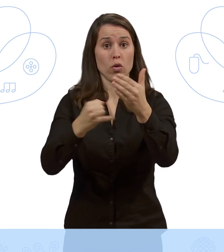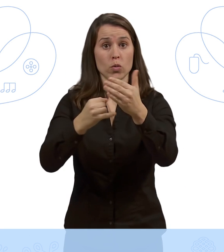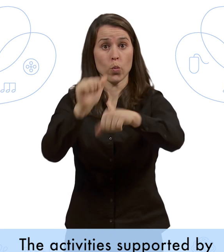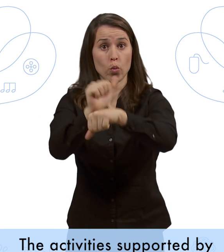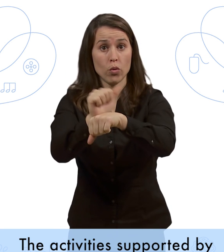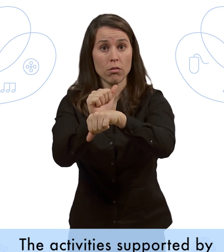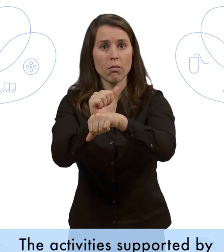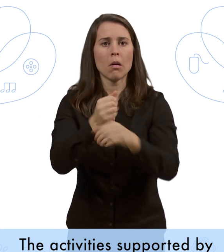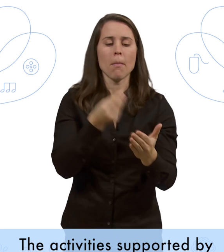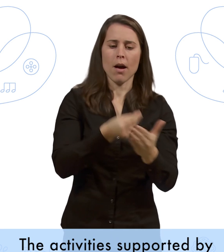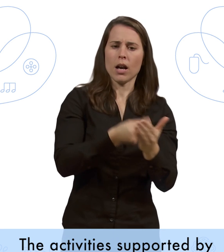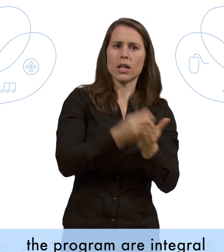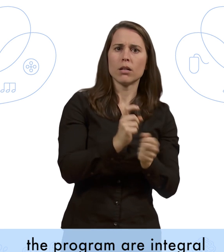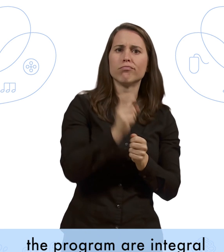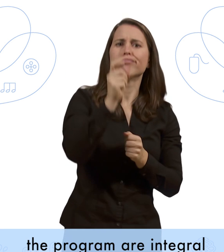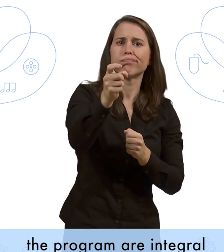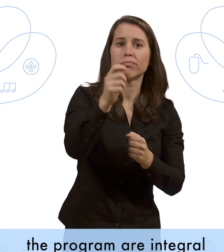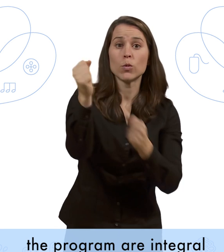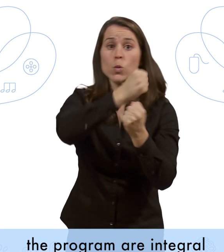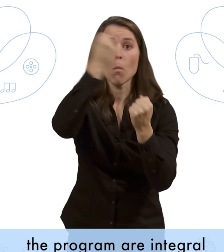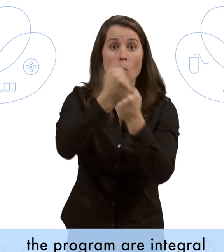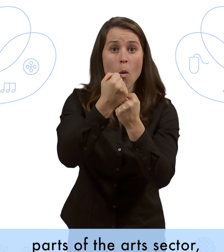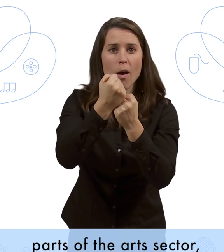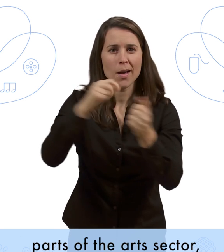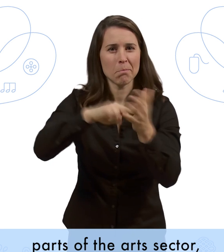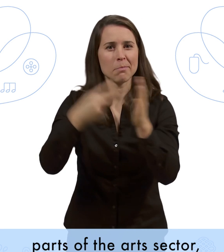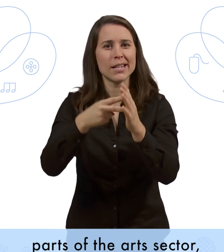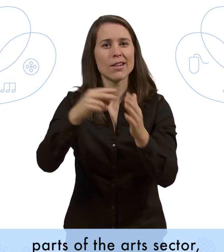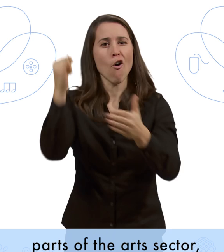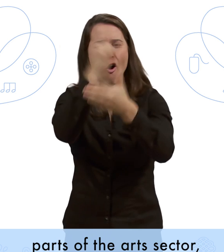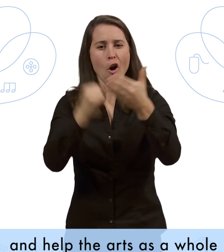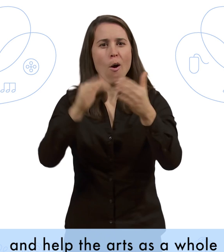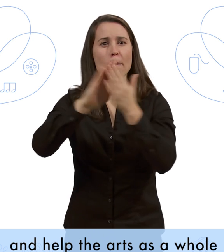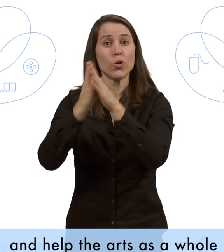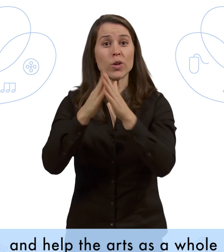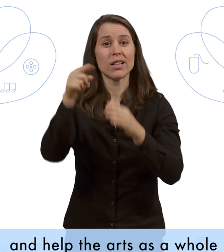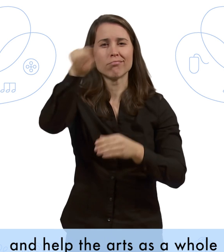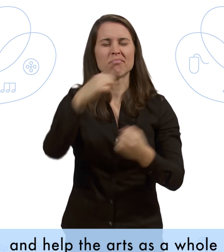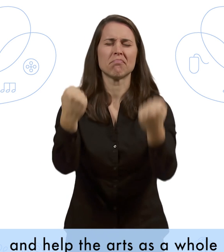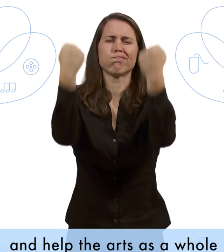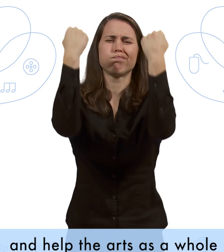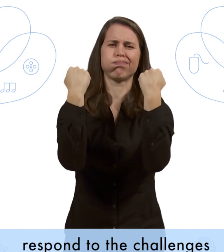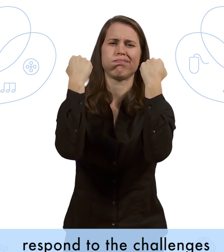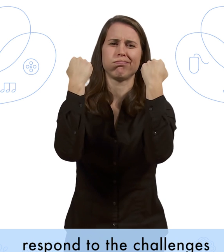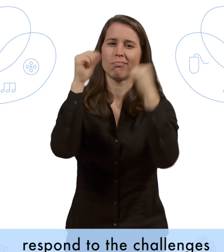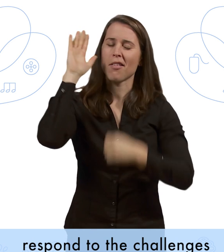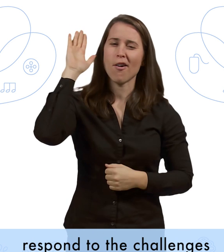The activities supported by the program are integral parts of the arts sector and help the arts as a whole respond to the